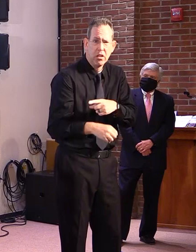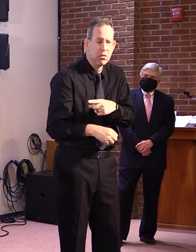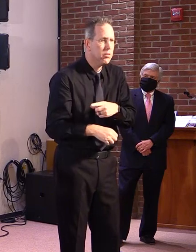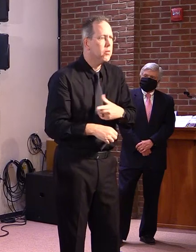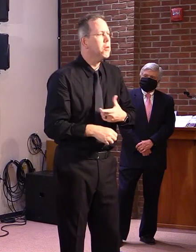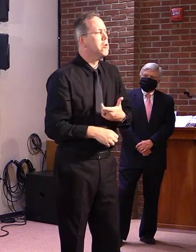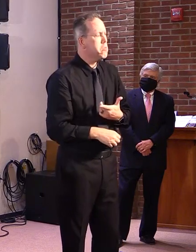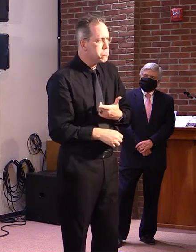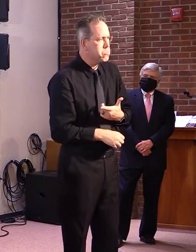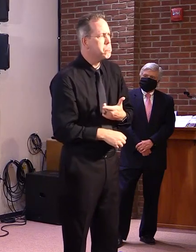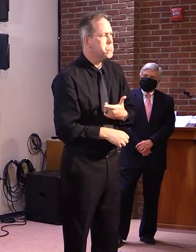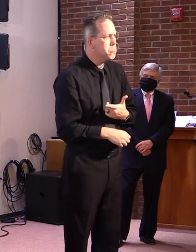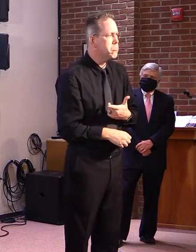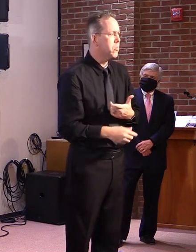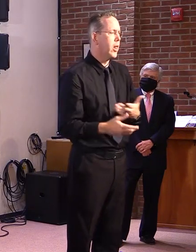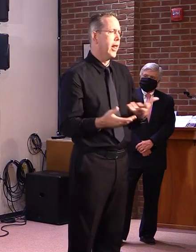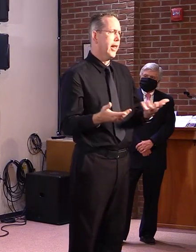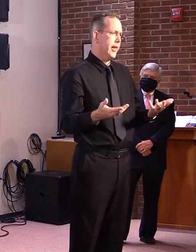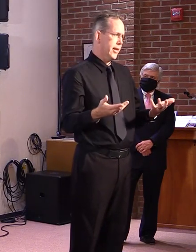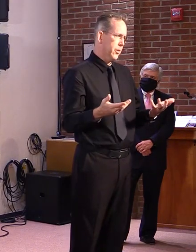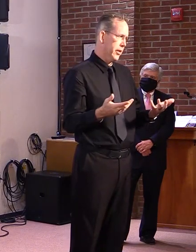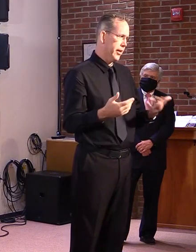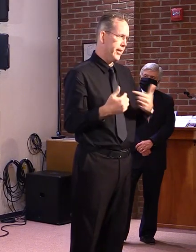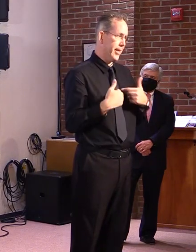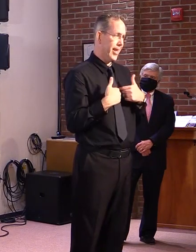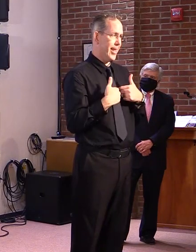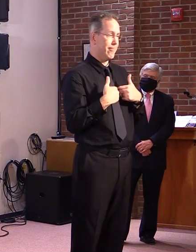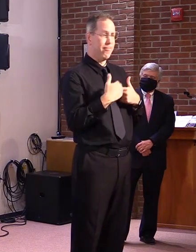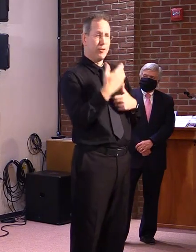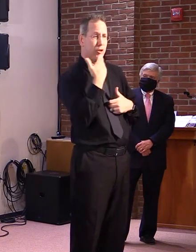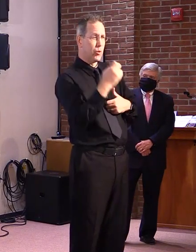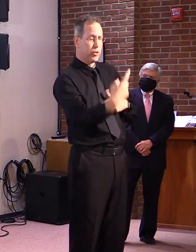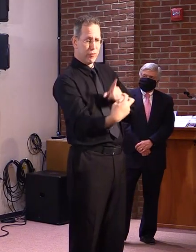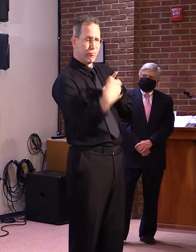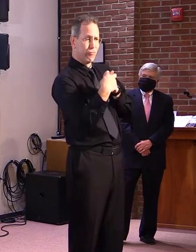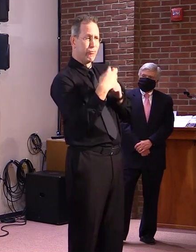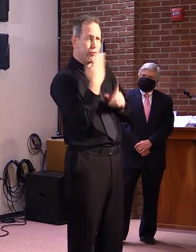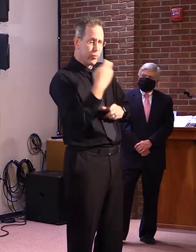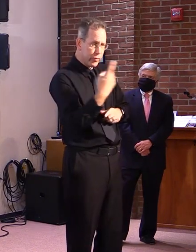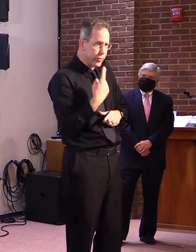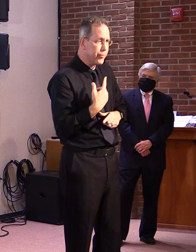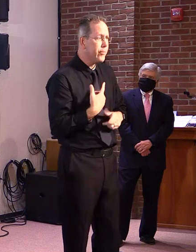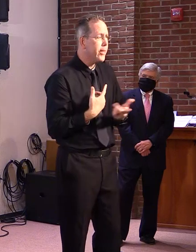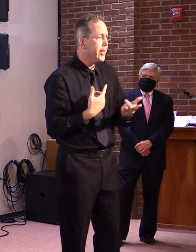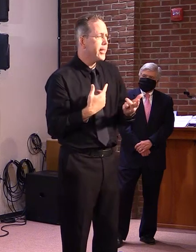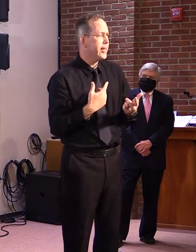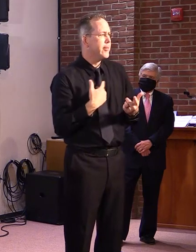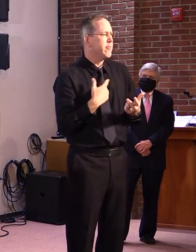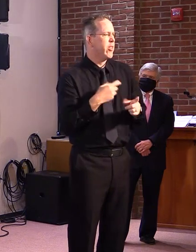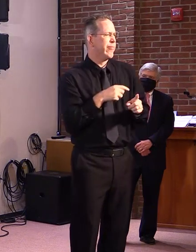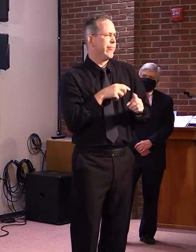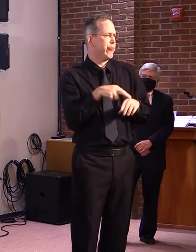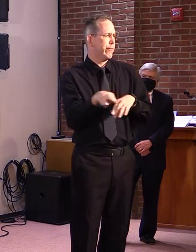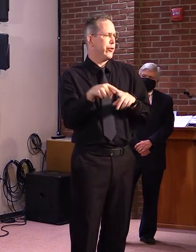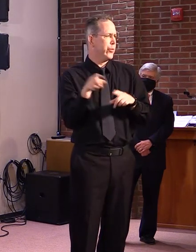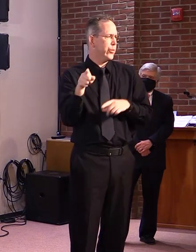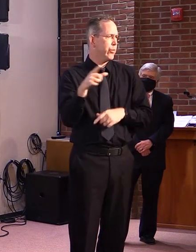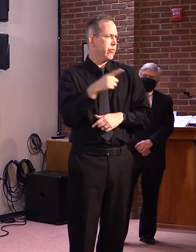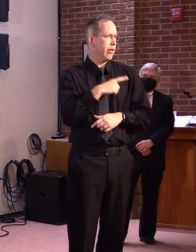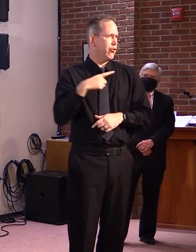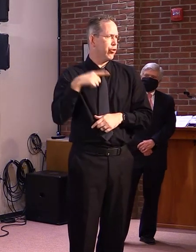the legislators as a whole, maybe with the speaker and the pro tem. The fact